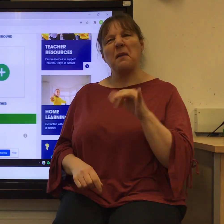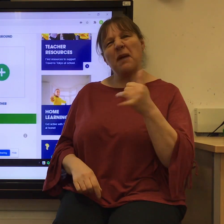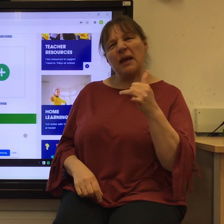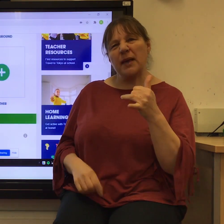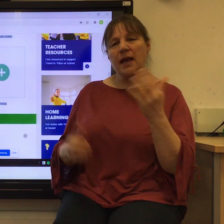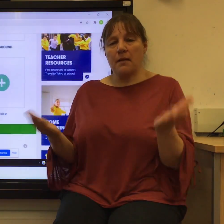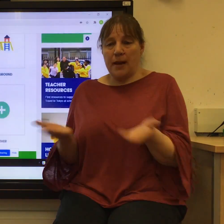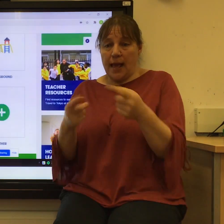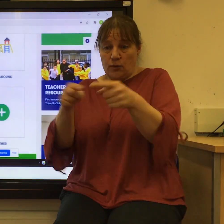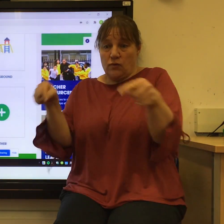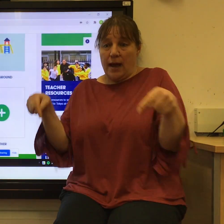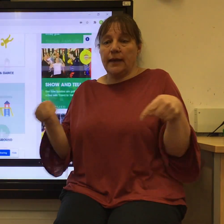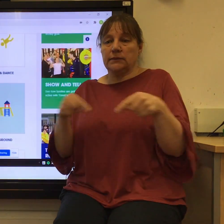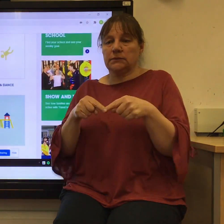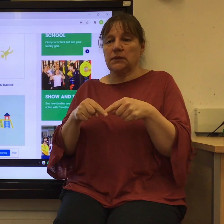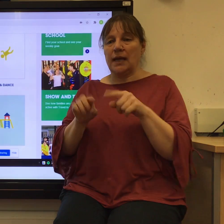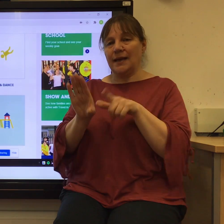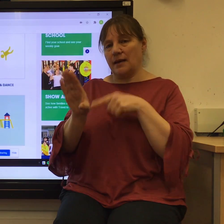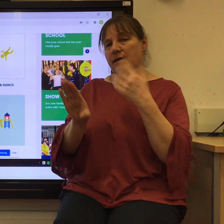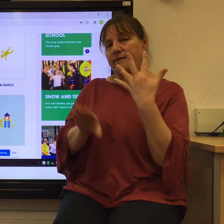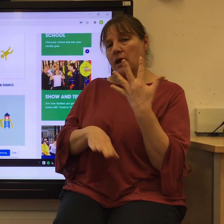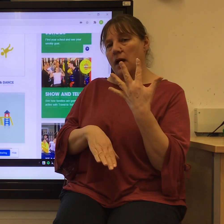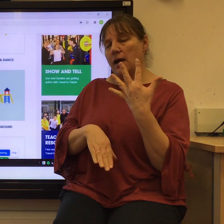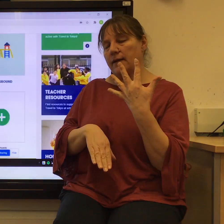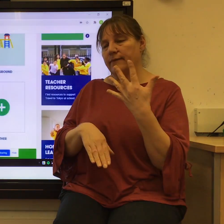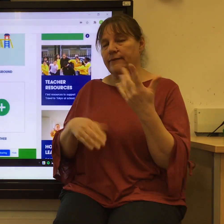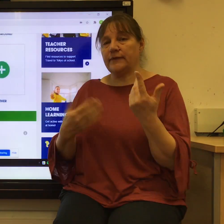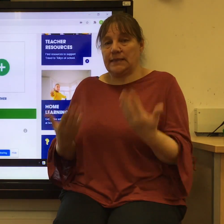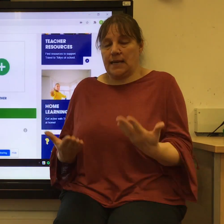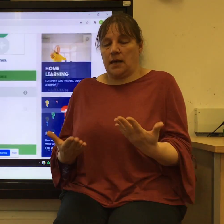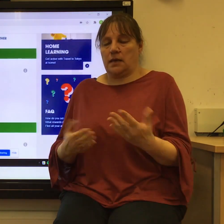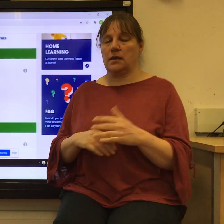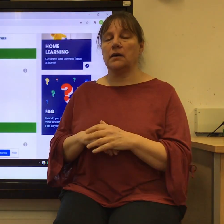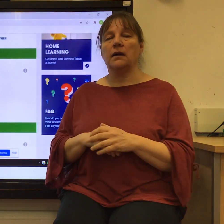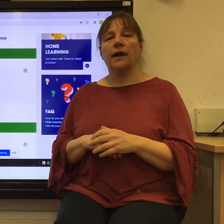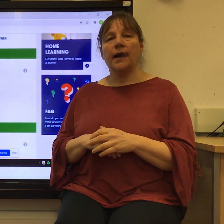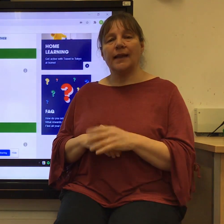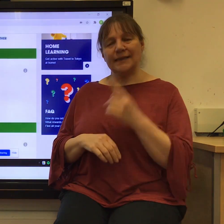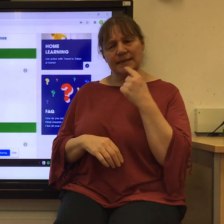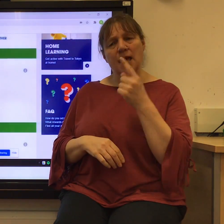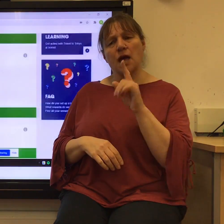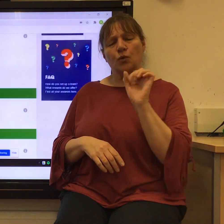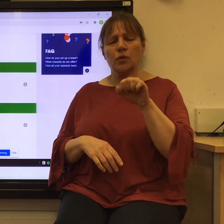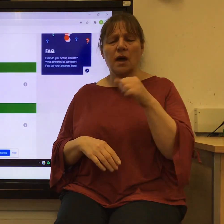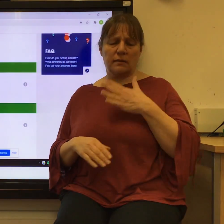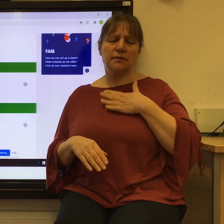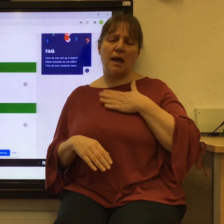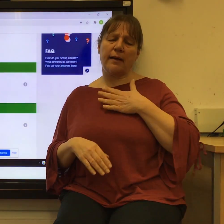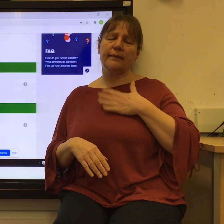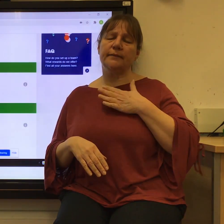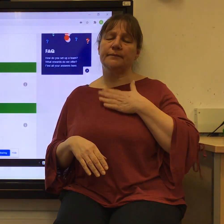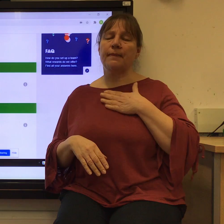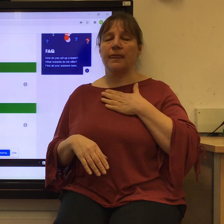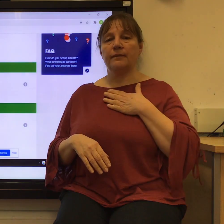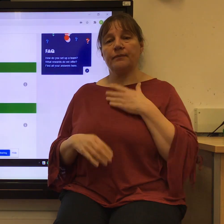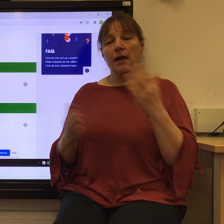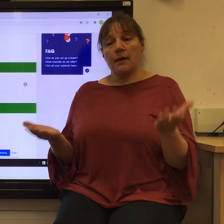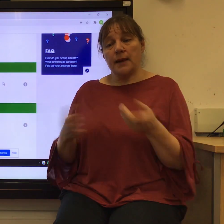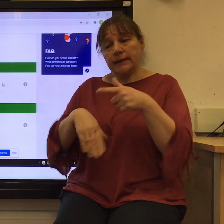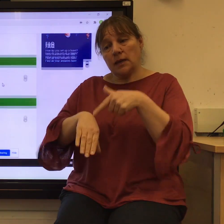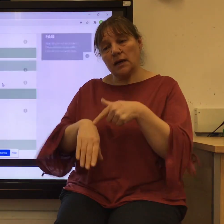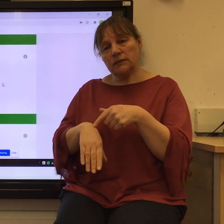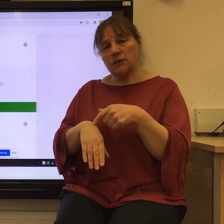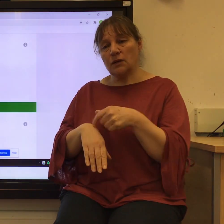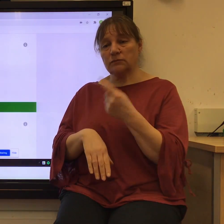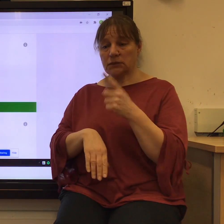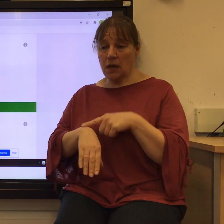some playground. So I'm going to input the Year 5 playground for today. I'm going to say, yes, we enjoyed it. Our playtime was for